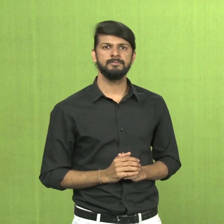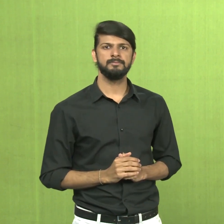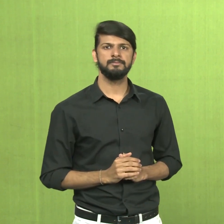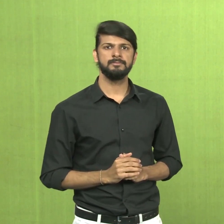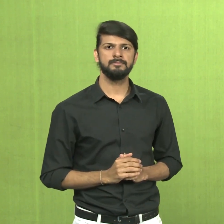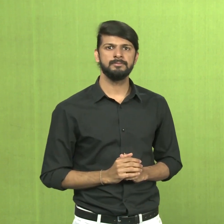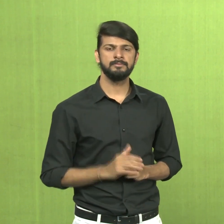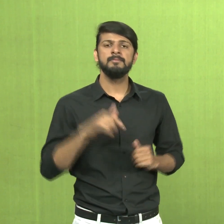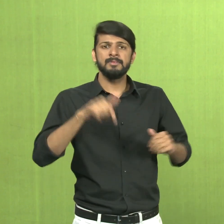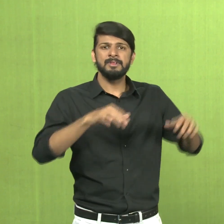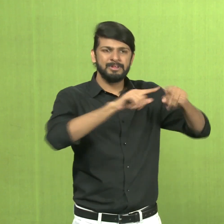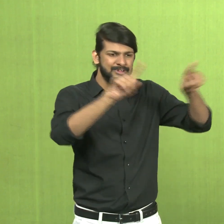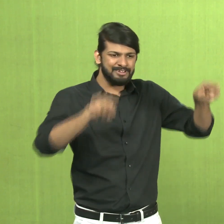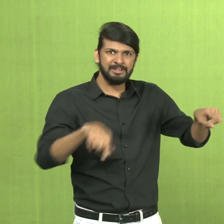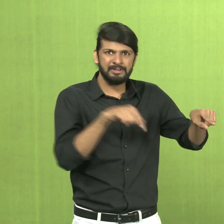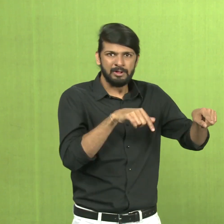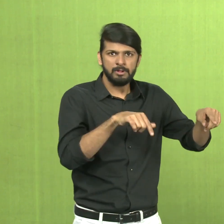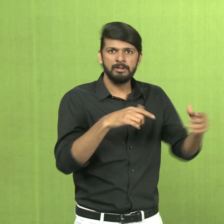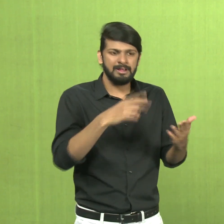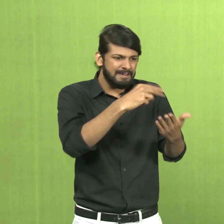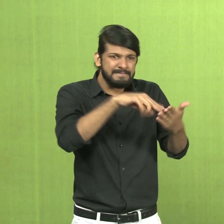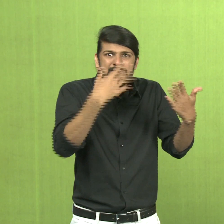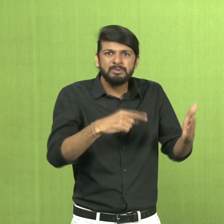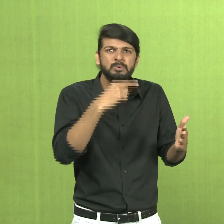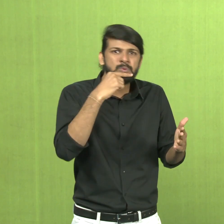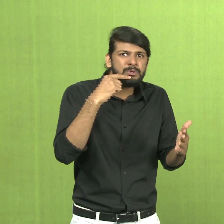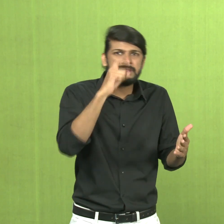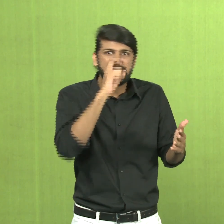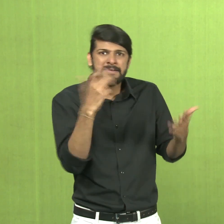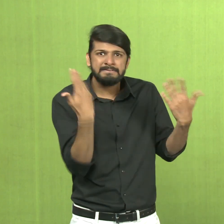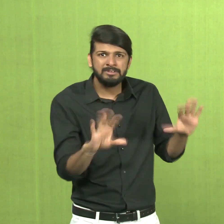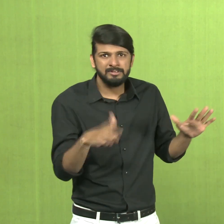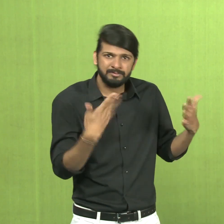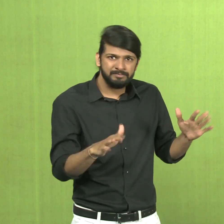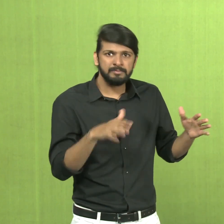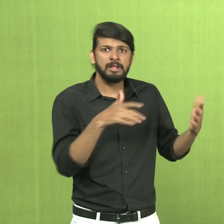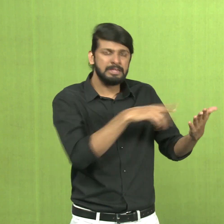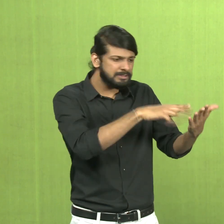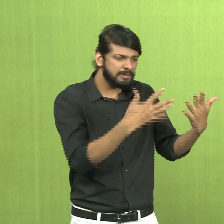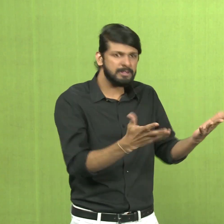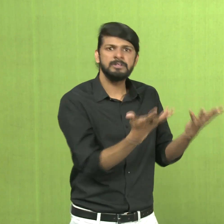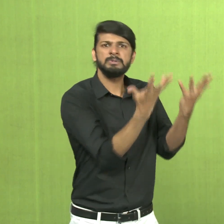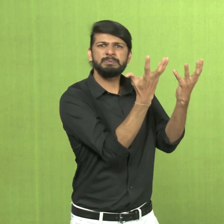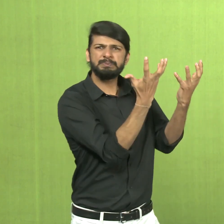Once this is done, the fabric is, it has color now, it is given for